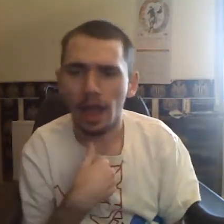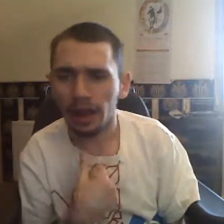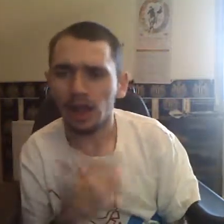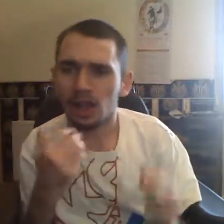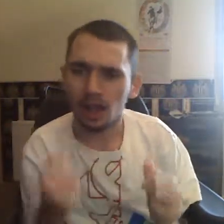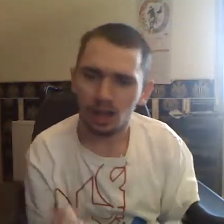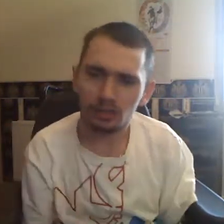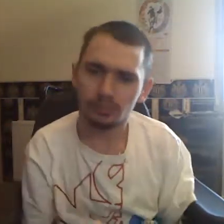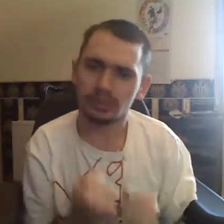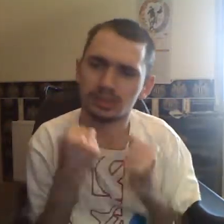I gotta be